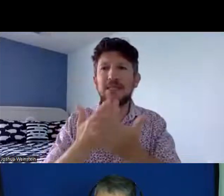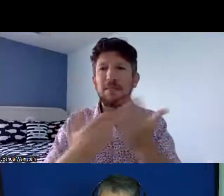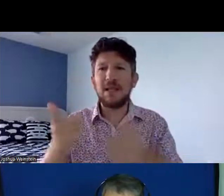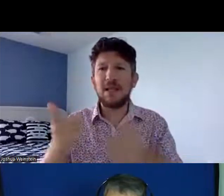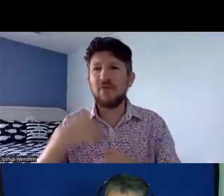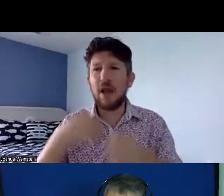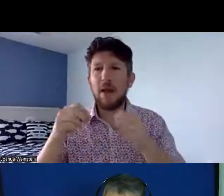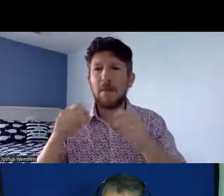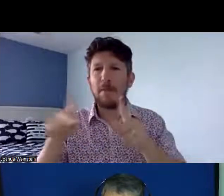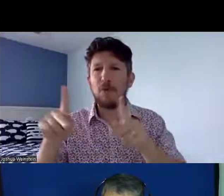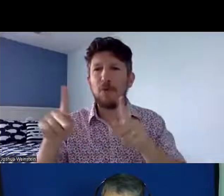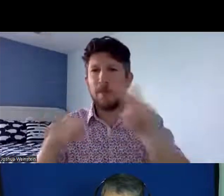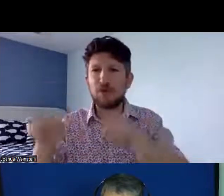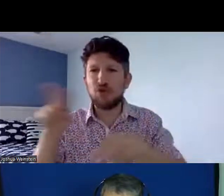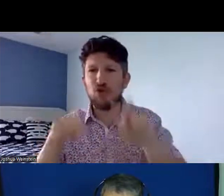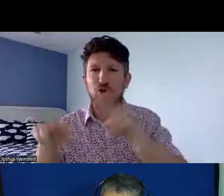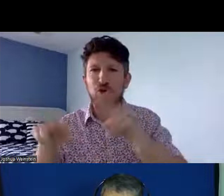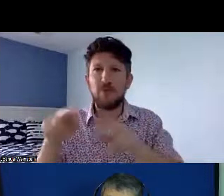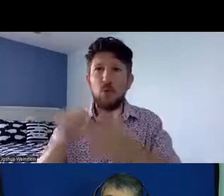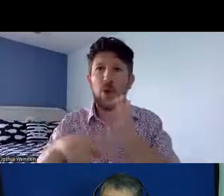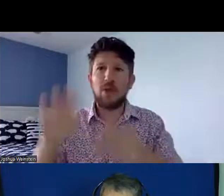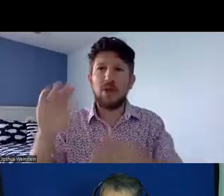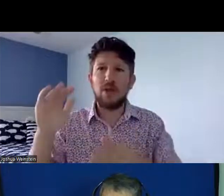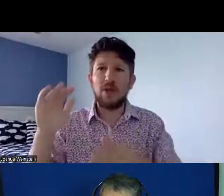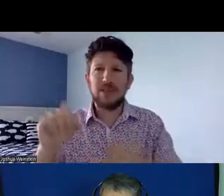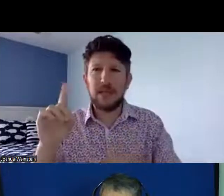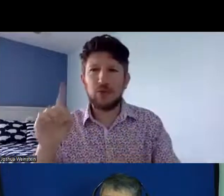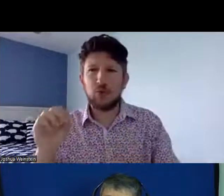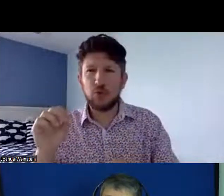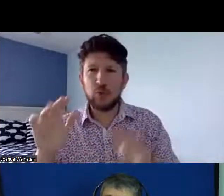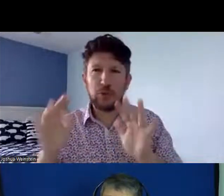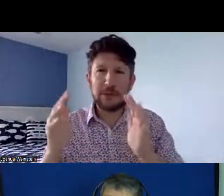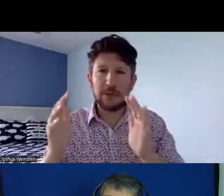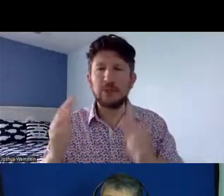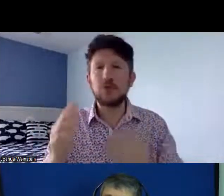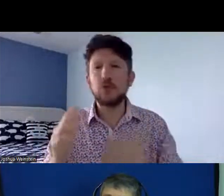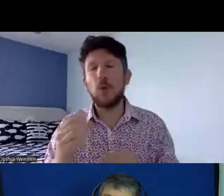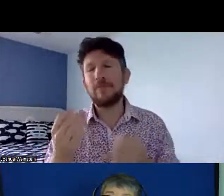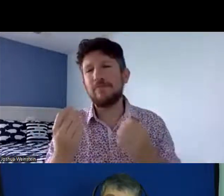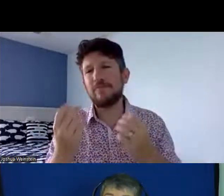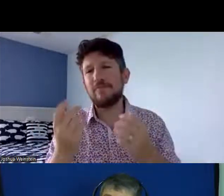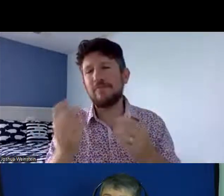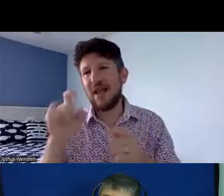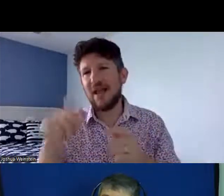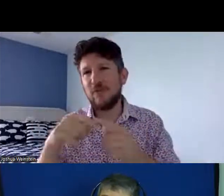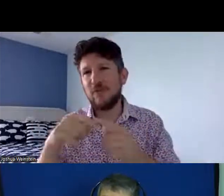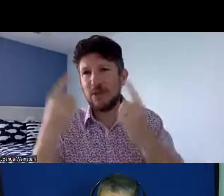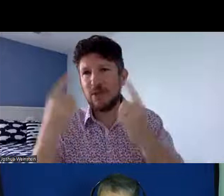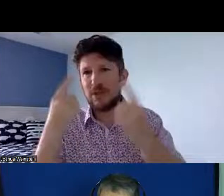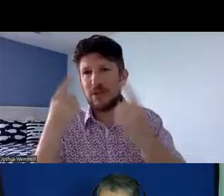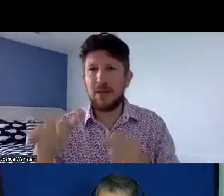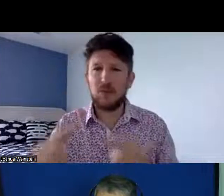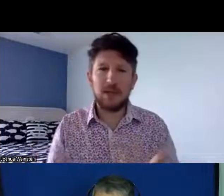Does the teacher not know sign? We've had an opportunity to study and observe